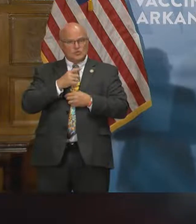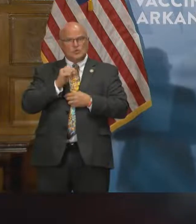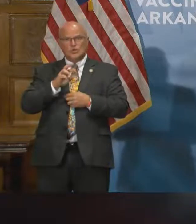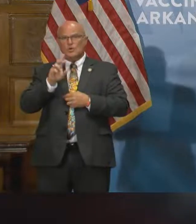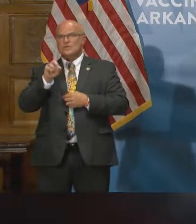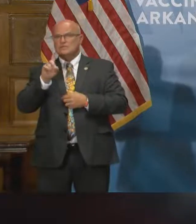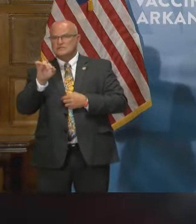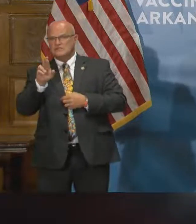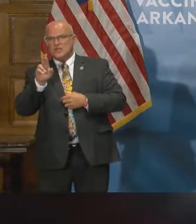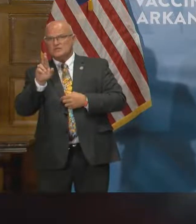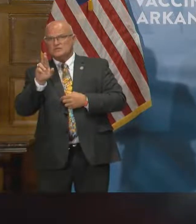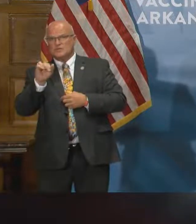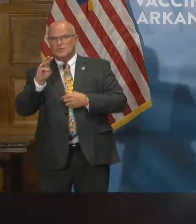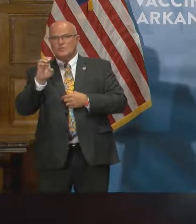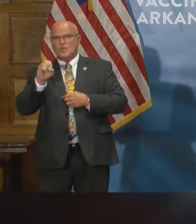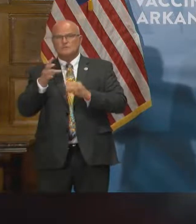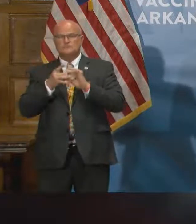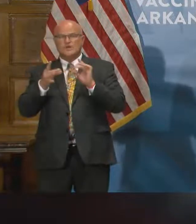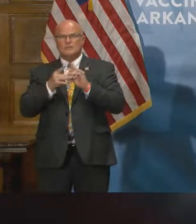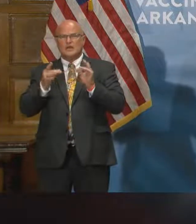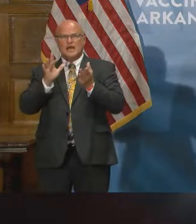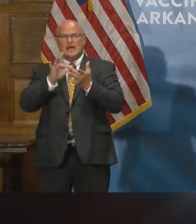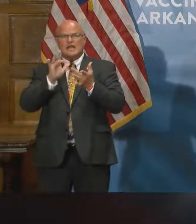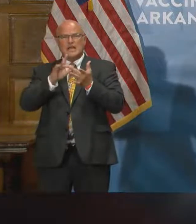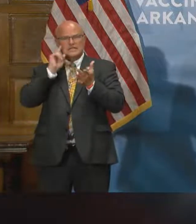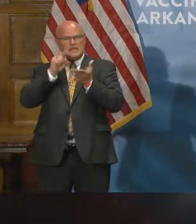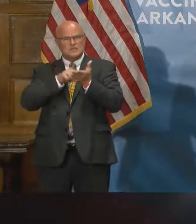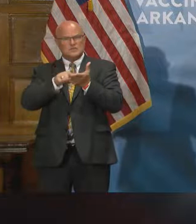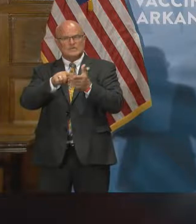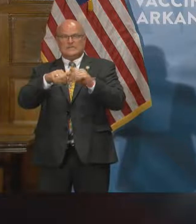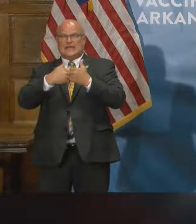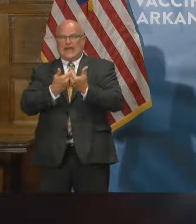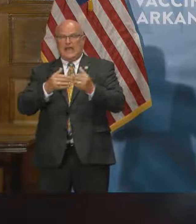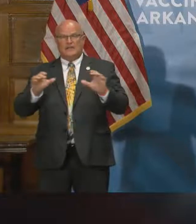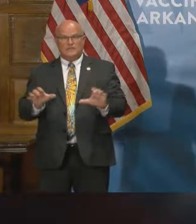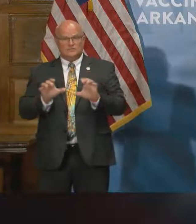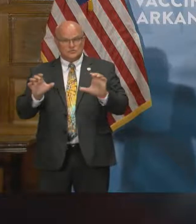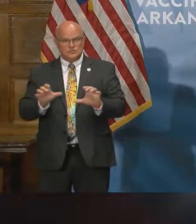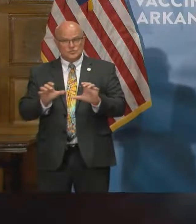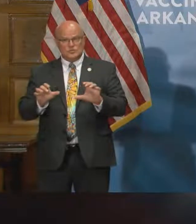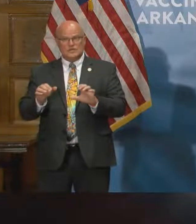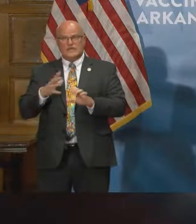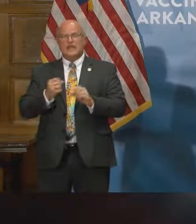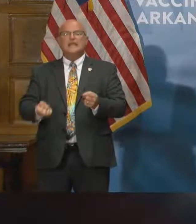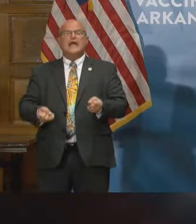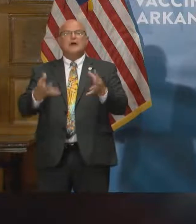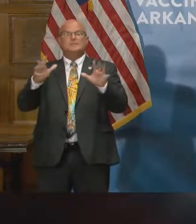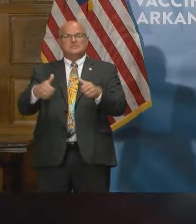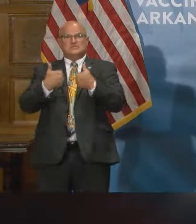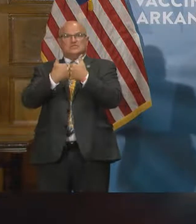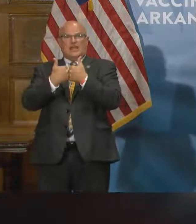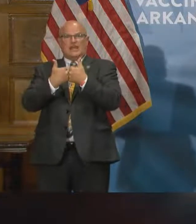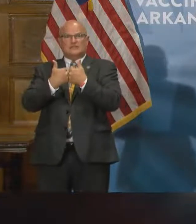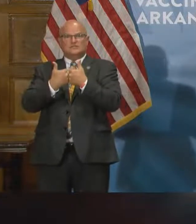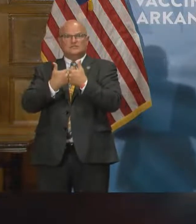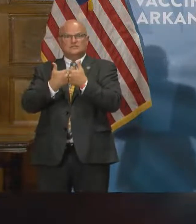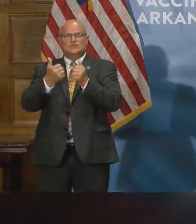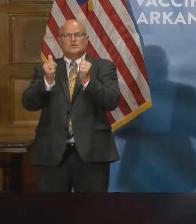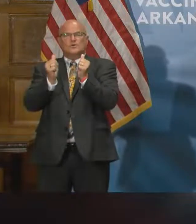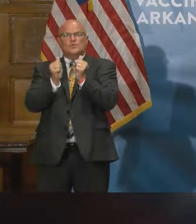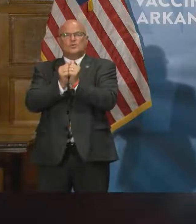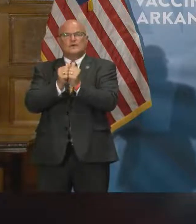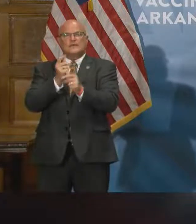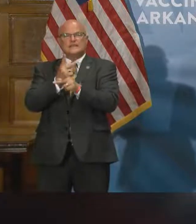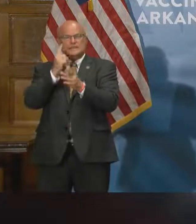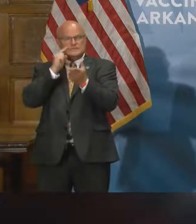could talk about the contact tracing efforts and how they're going, and how much of a challenge is that going to be with